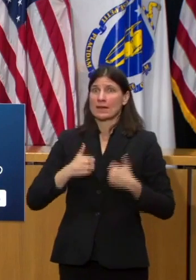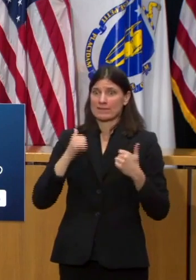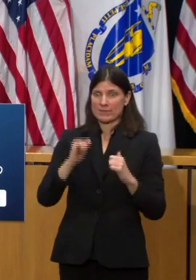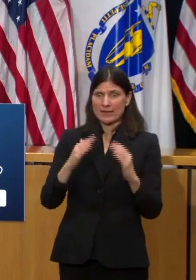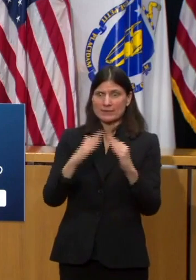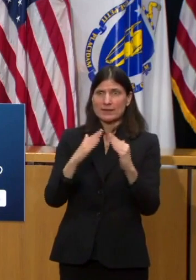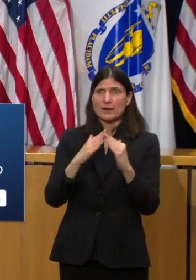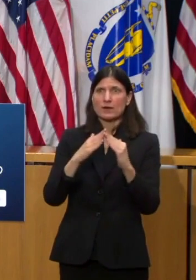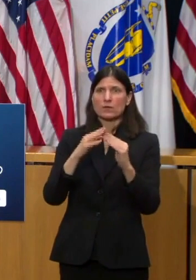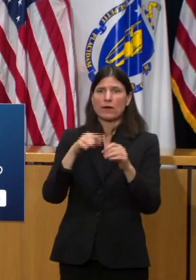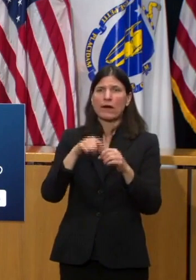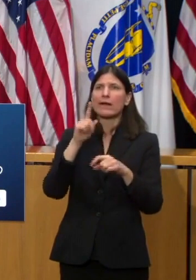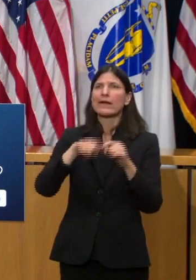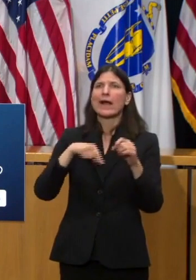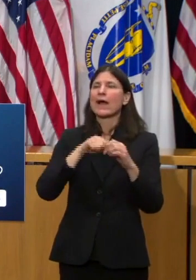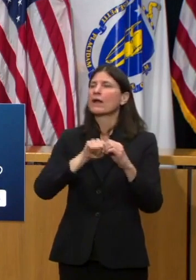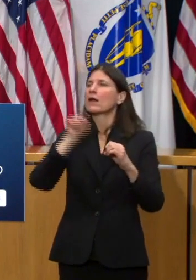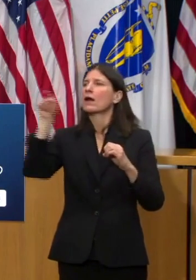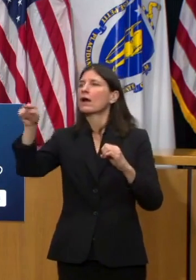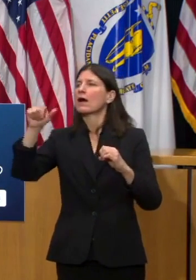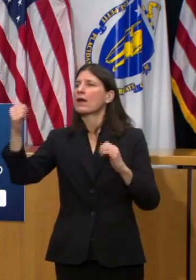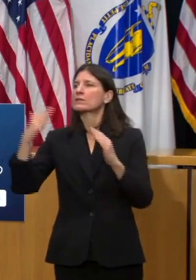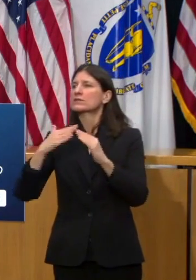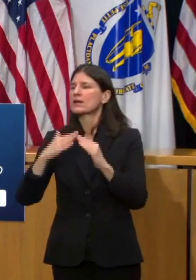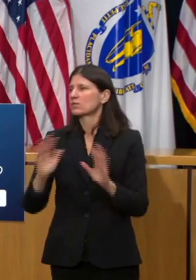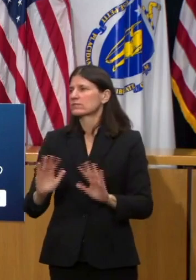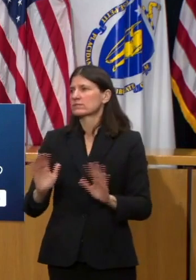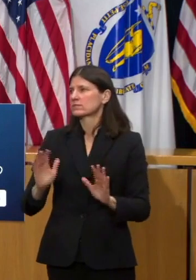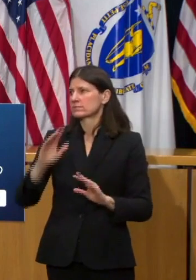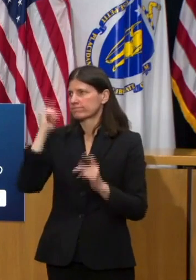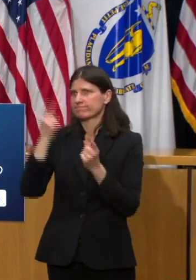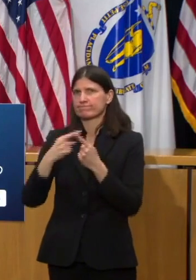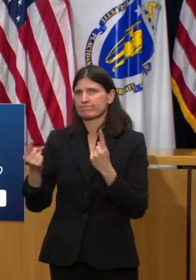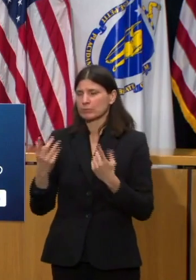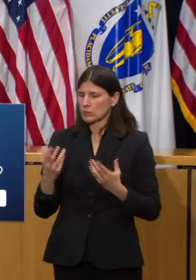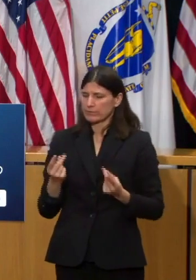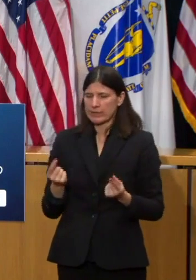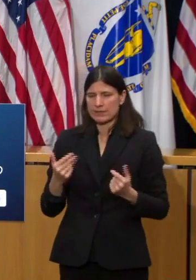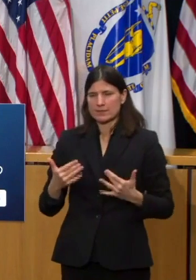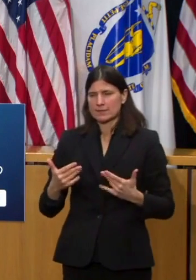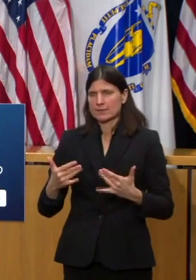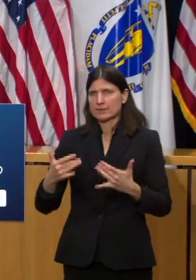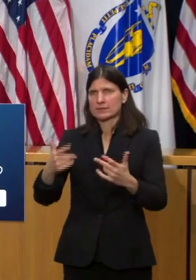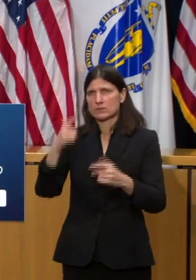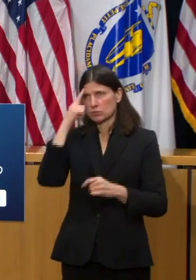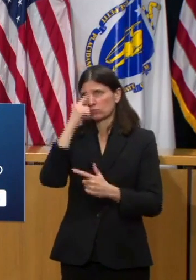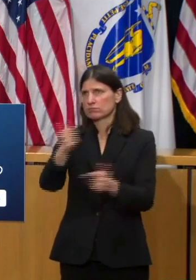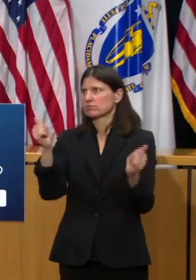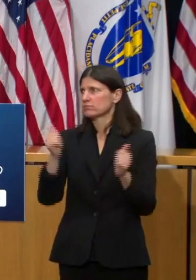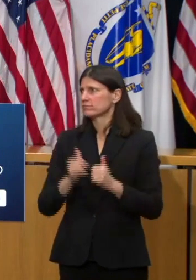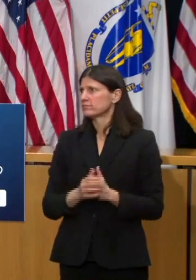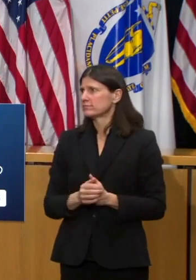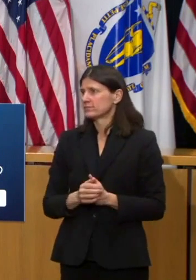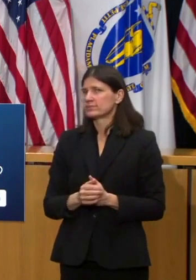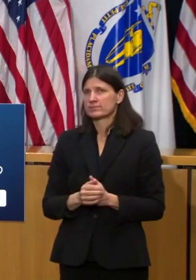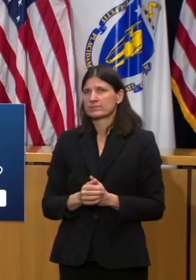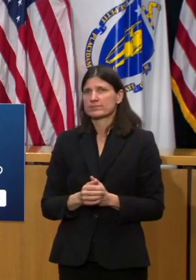more vaccines more quickly, which is really important. Can you explain a little bit that they have two medical conditions? Do they need a referral from the doctor, or